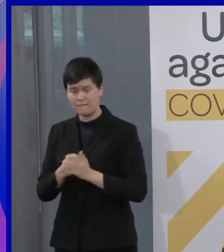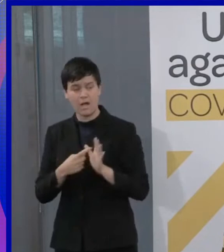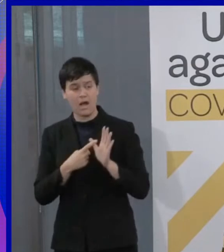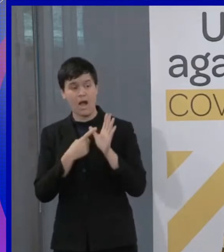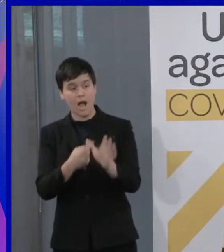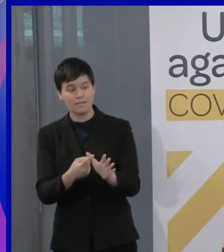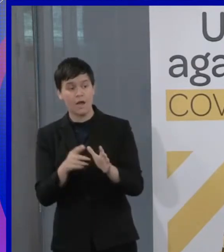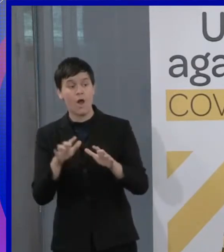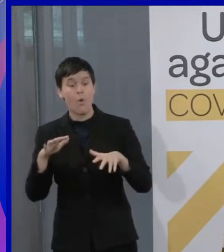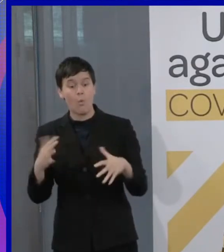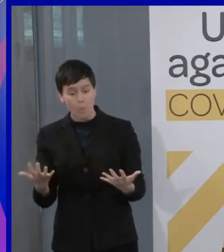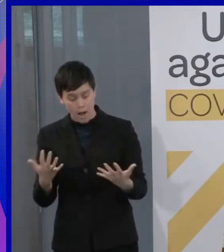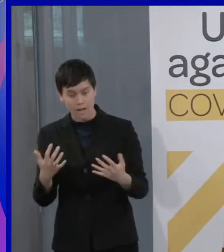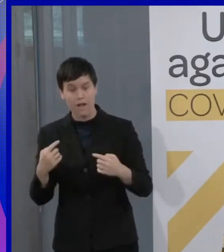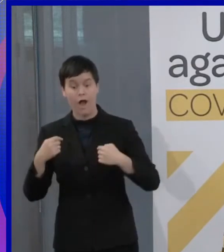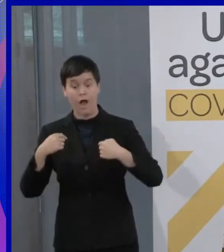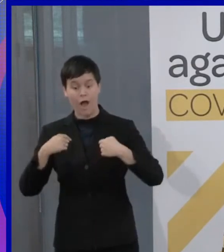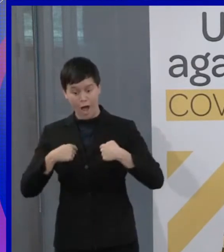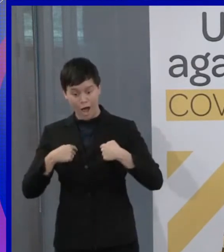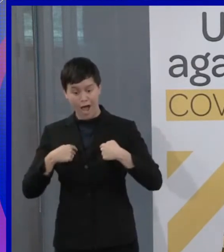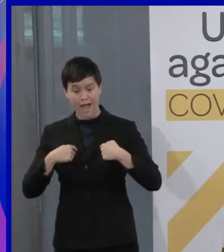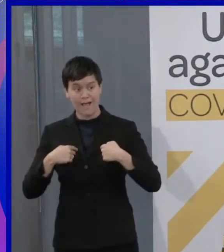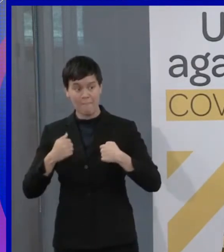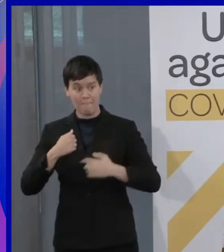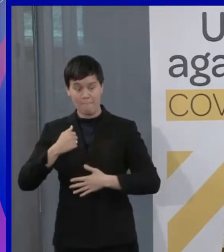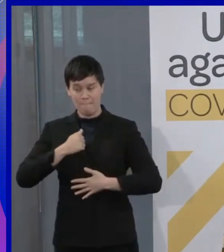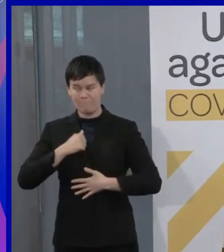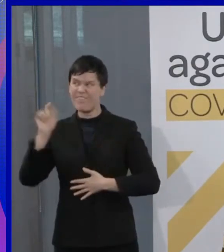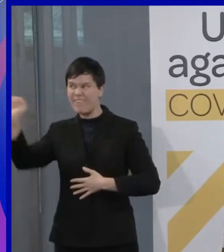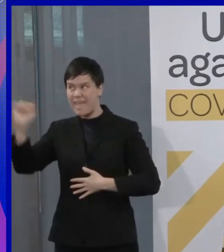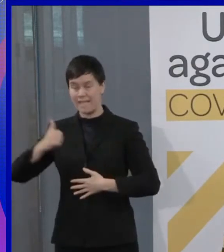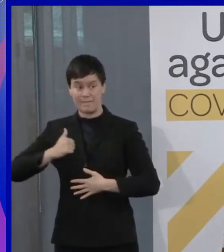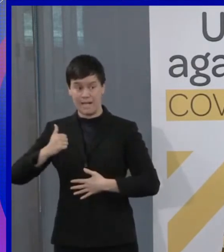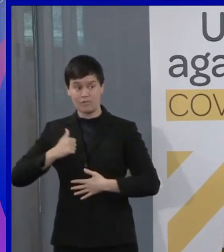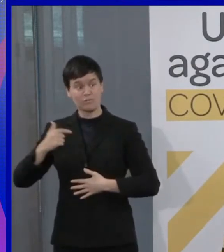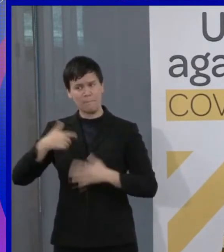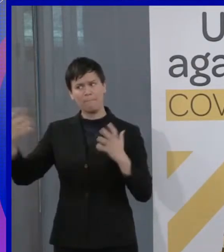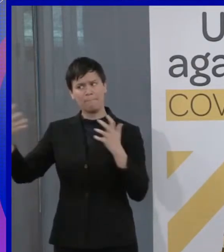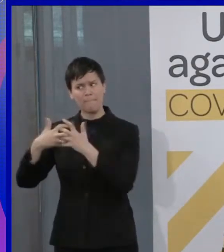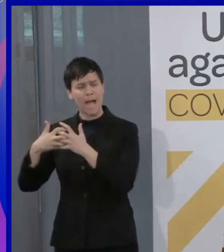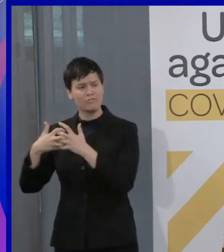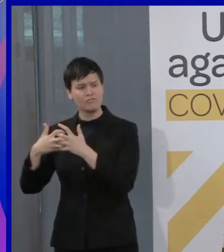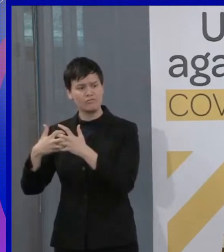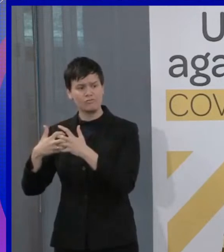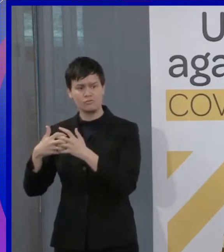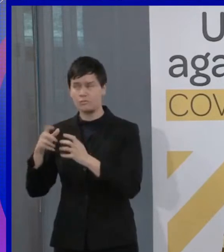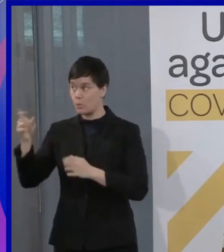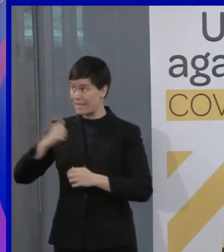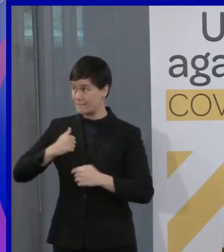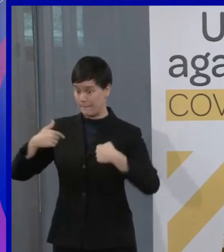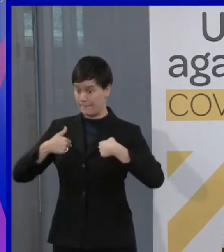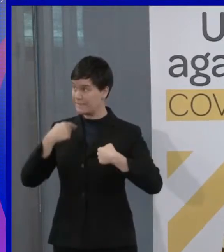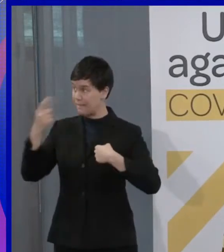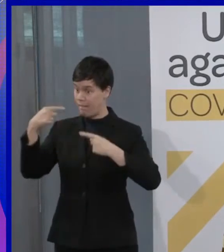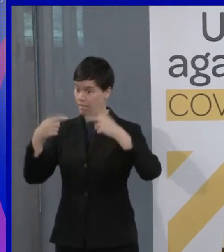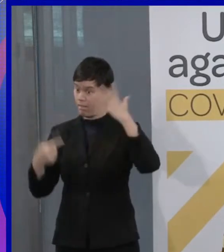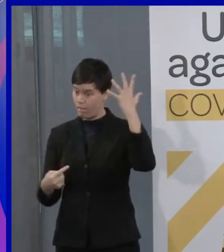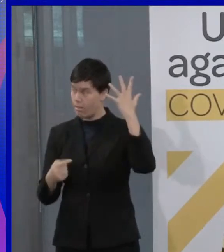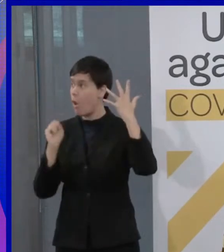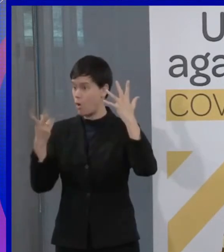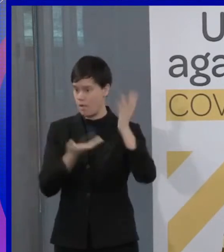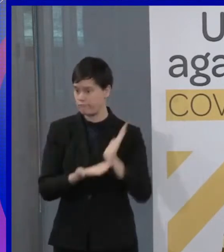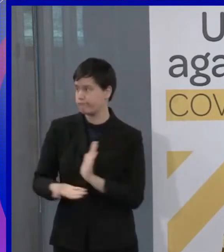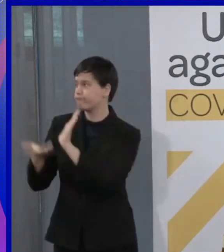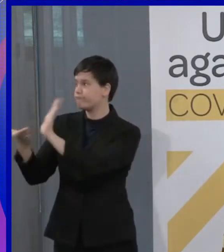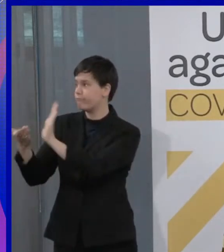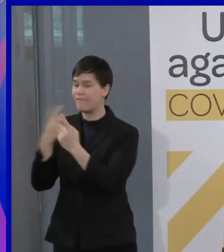I certainly felt and communicated that expectation, and I know that our team and the DHB teams were working extremely